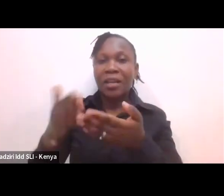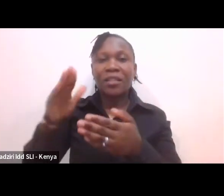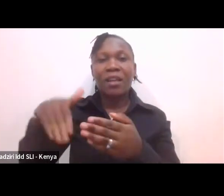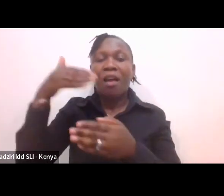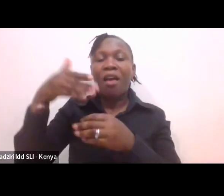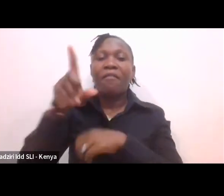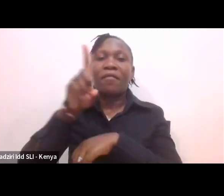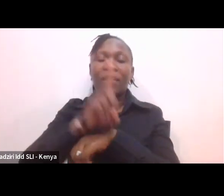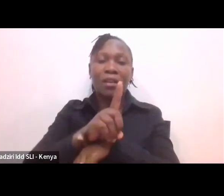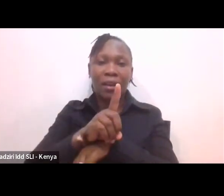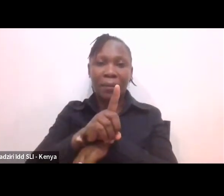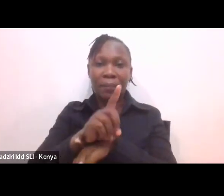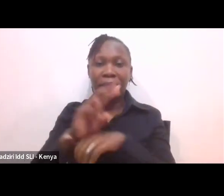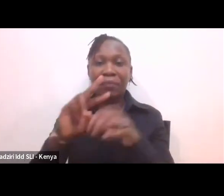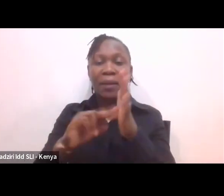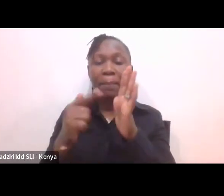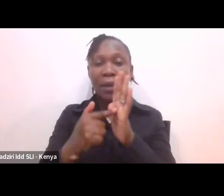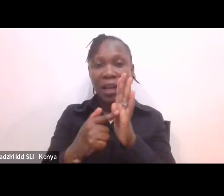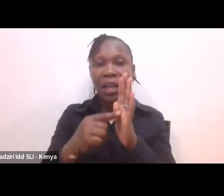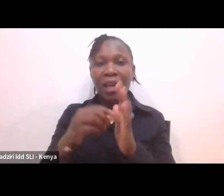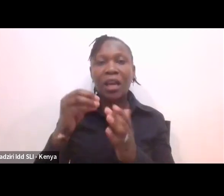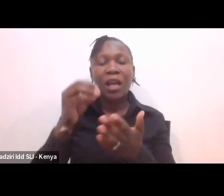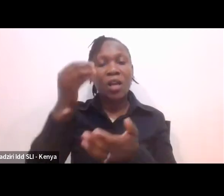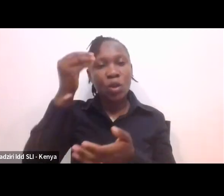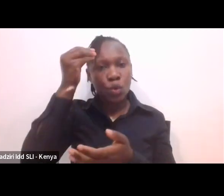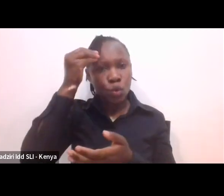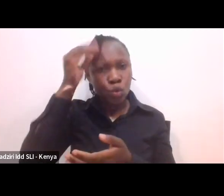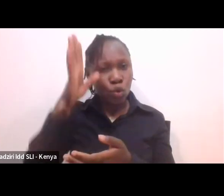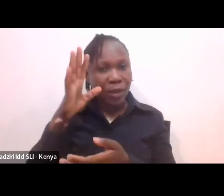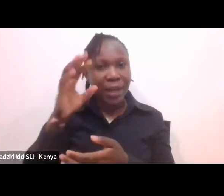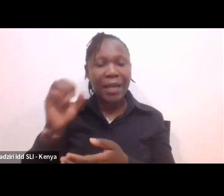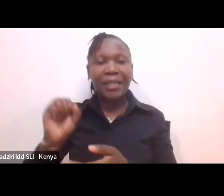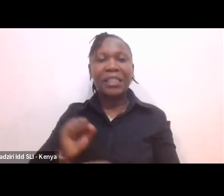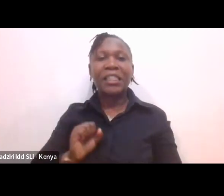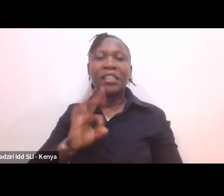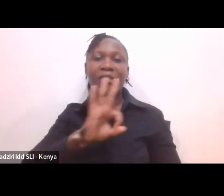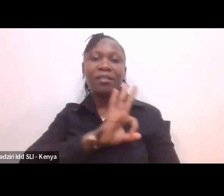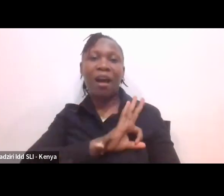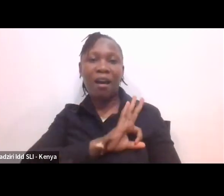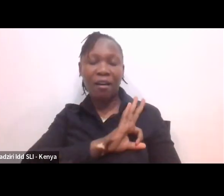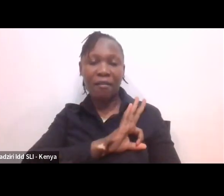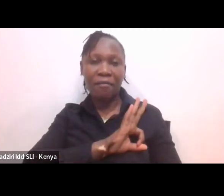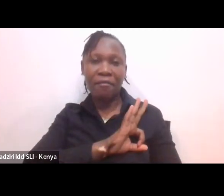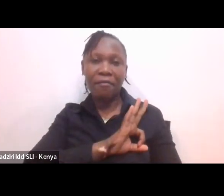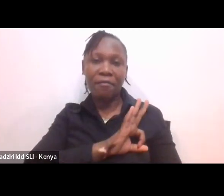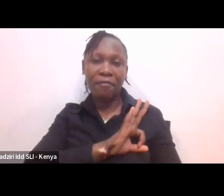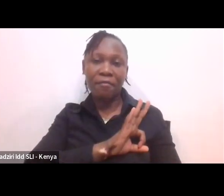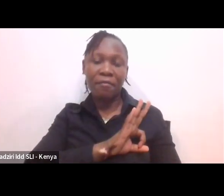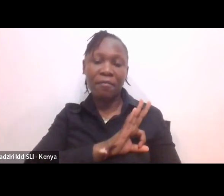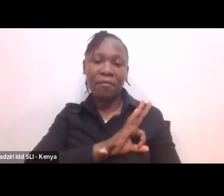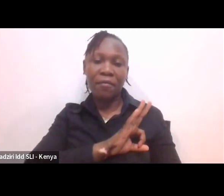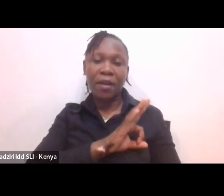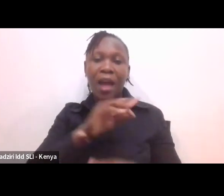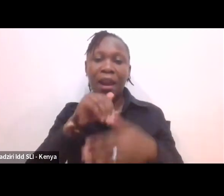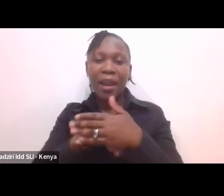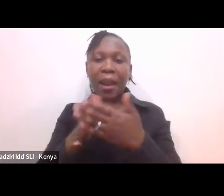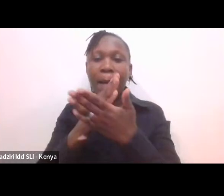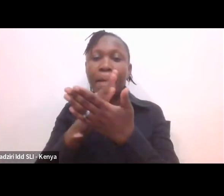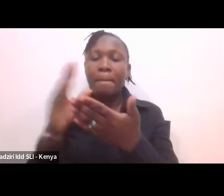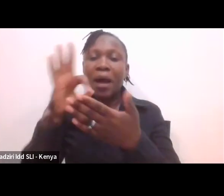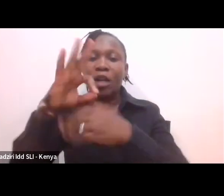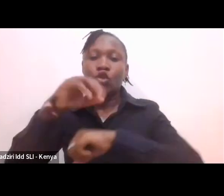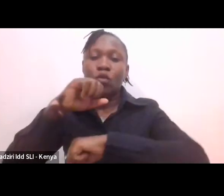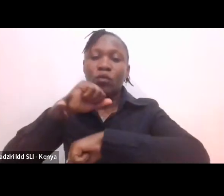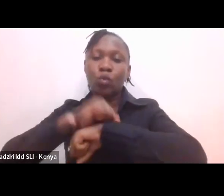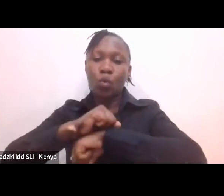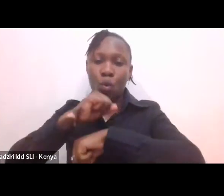set of students and staff making up the school, rather like the component elements of a coral reef, multiple